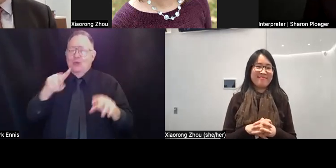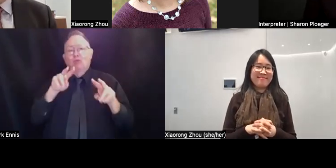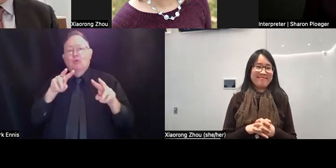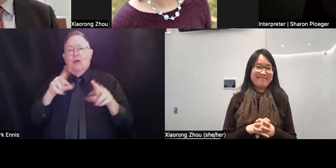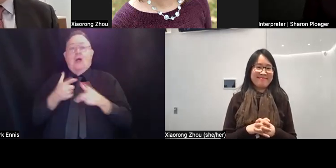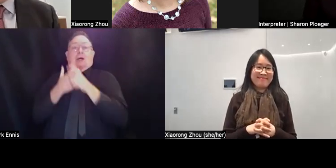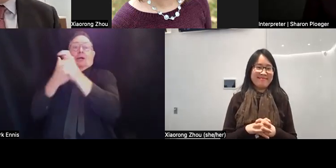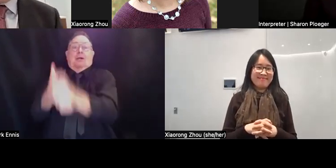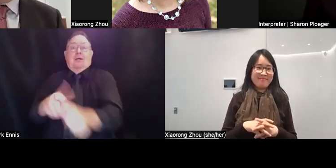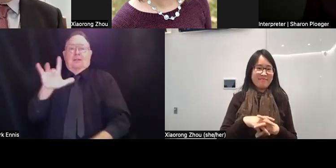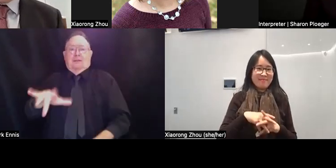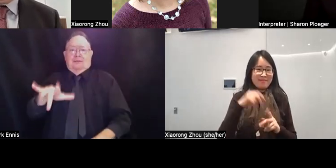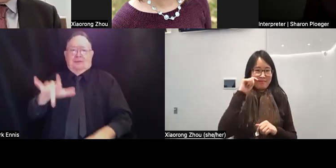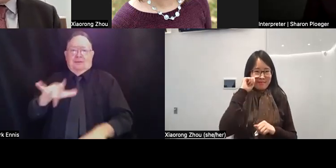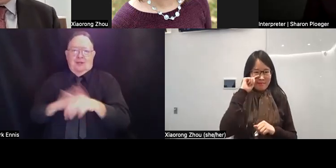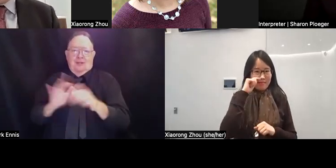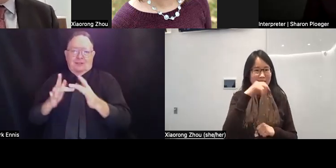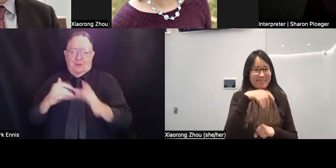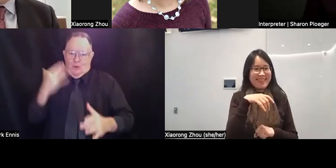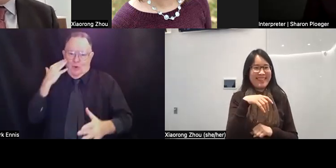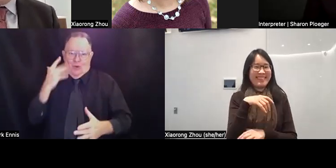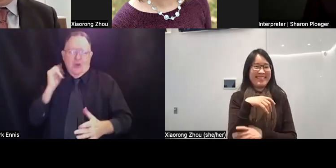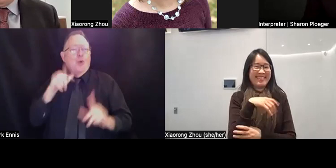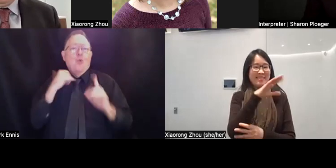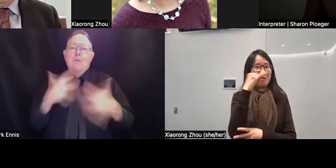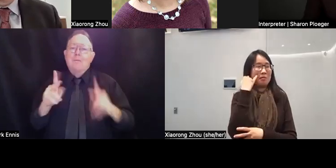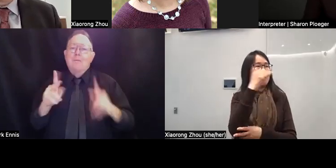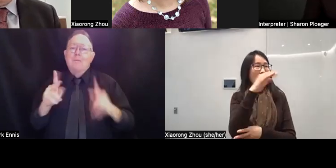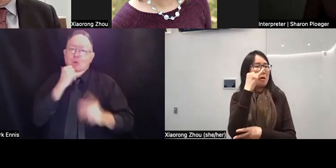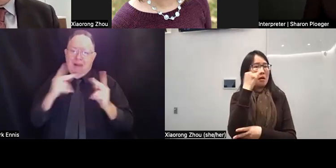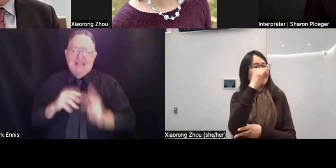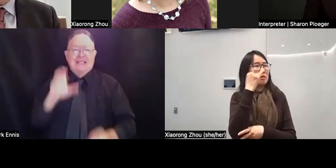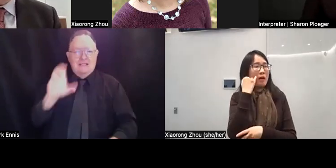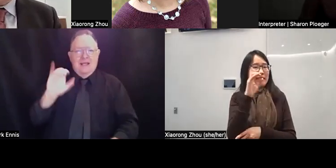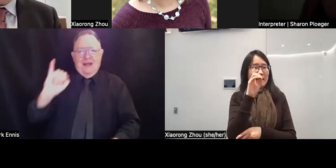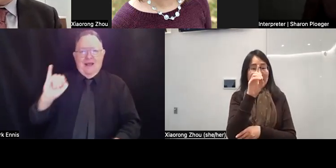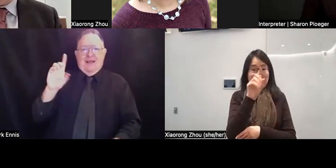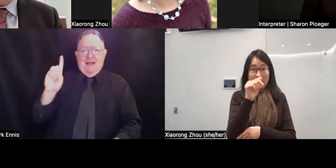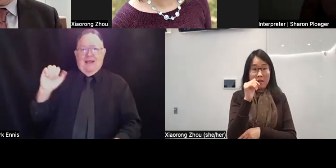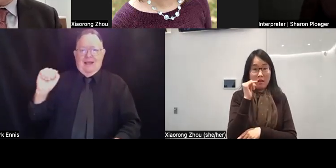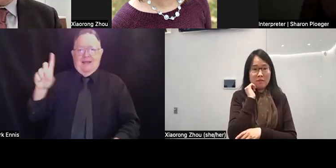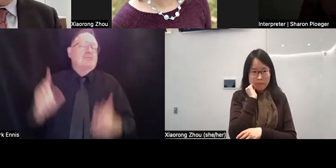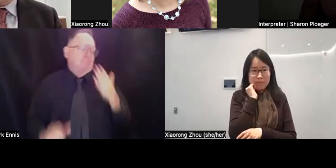to the website knows exactly where to go. I don't want you going to the wrong place. Appreciate it.